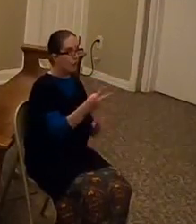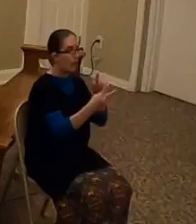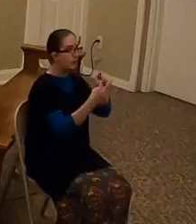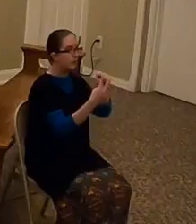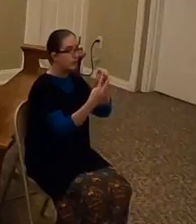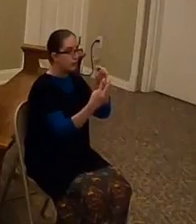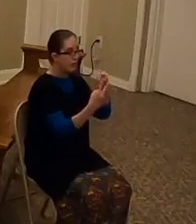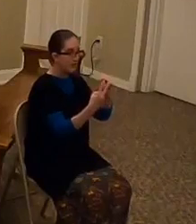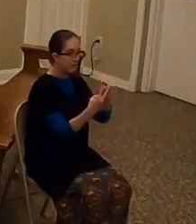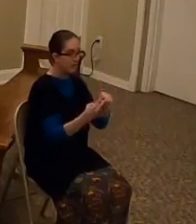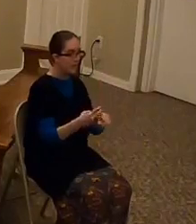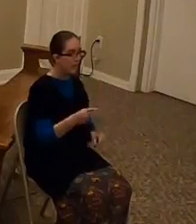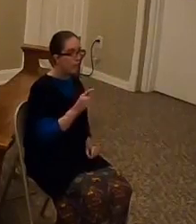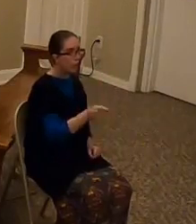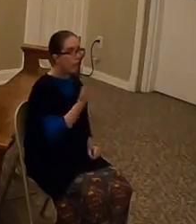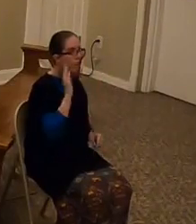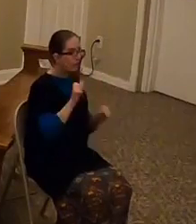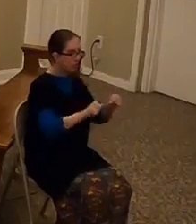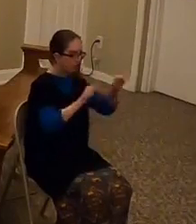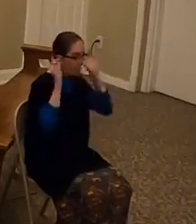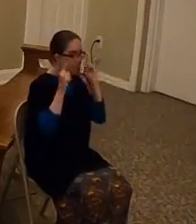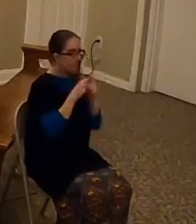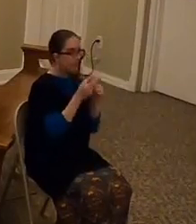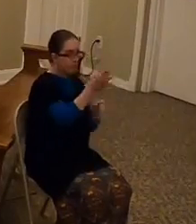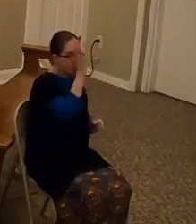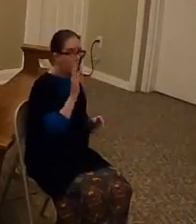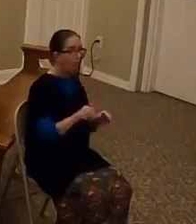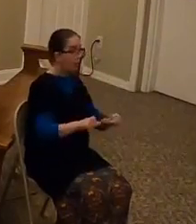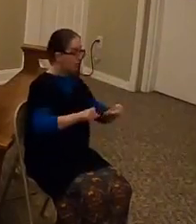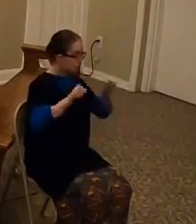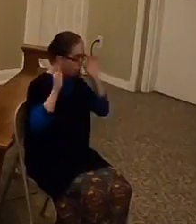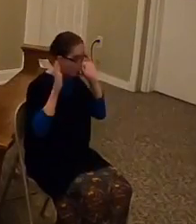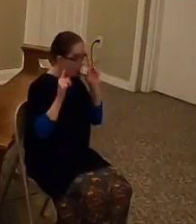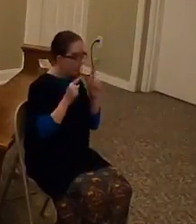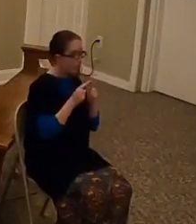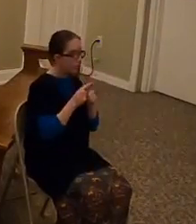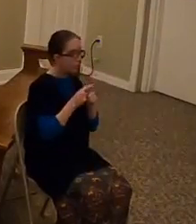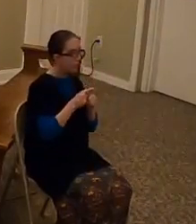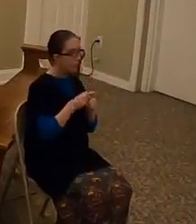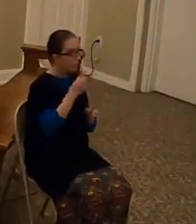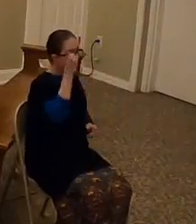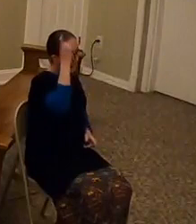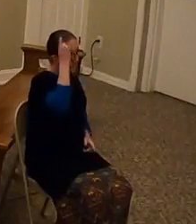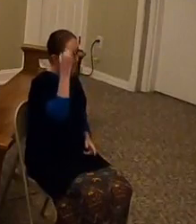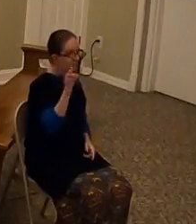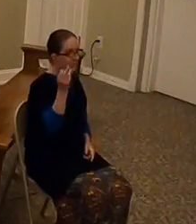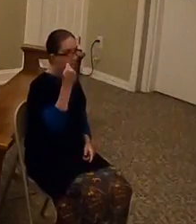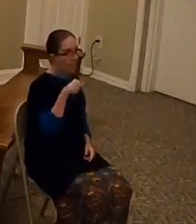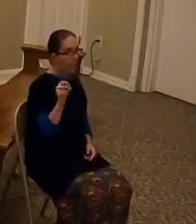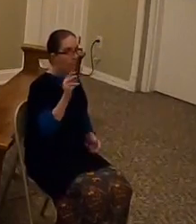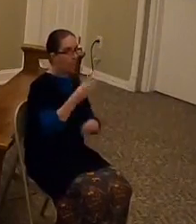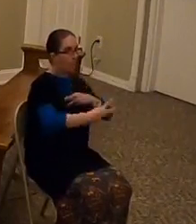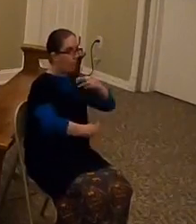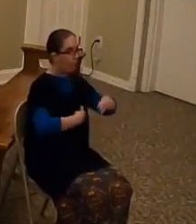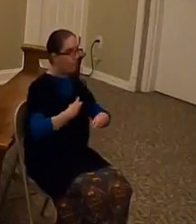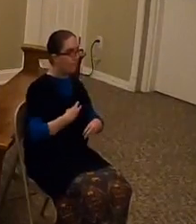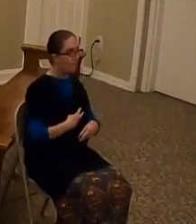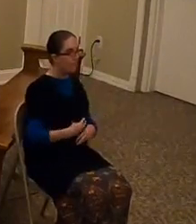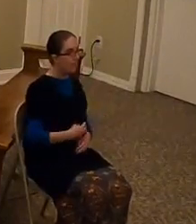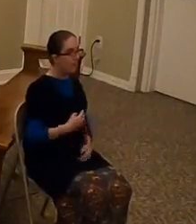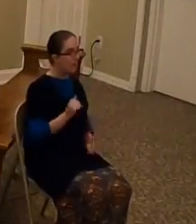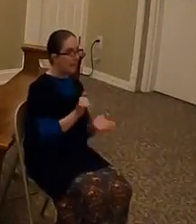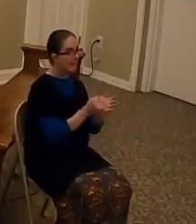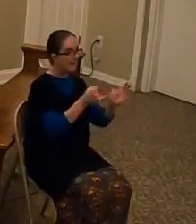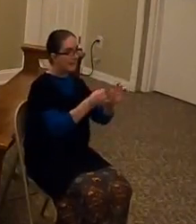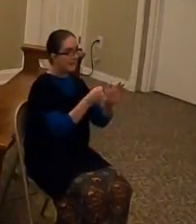Hello? Either you're going to yield yourself to God or you're going to yield yourself to the spirits of the world. That's the only choices